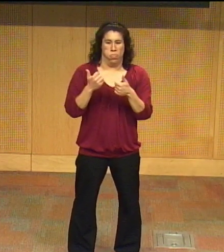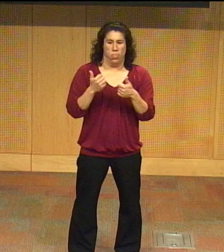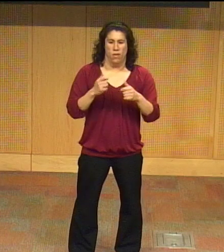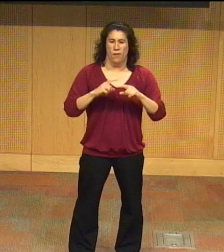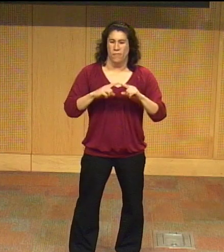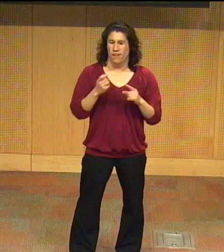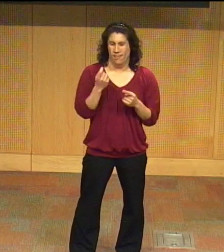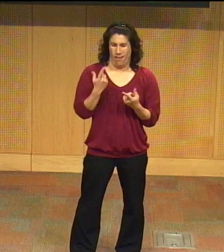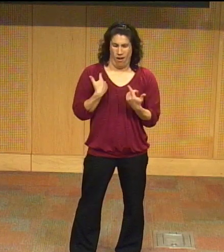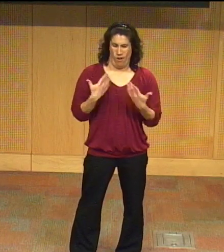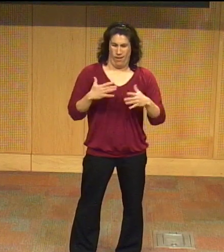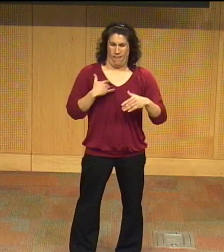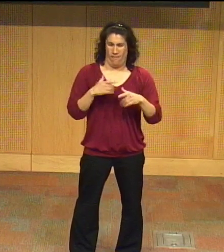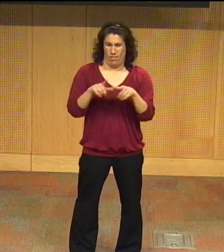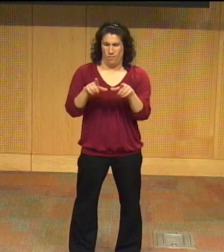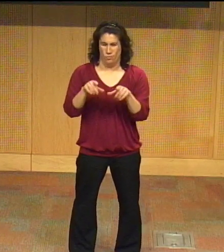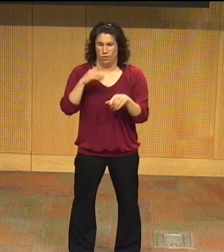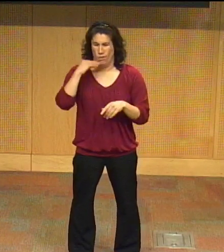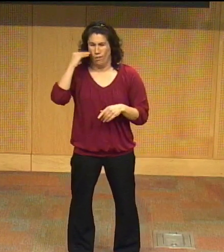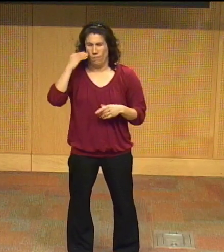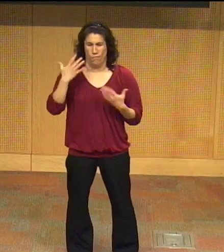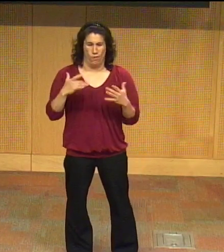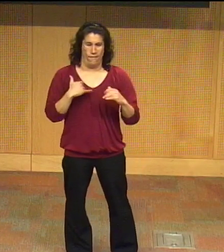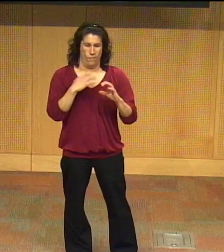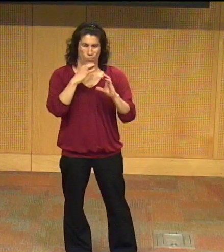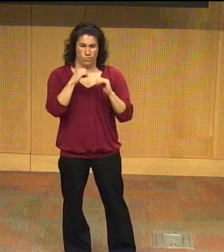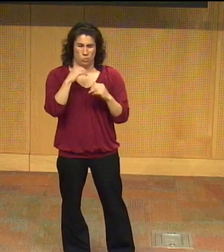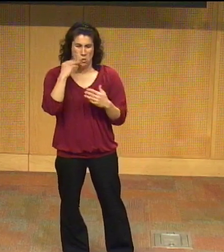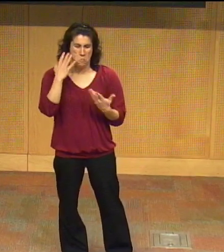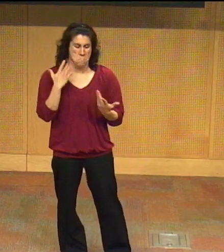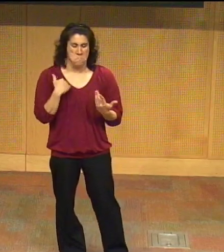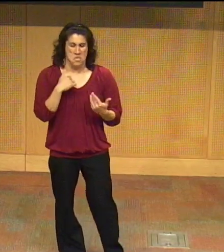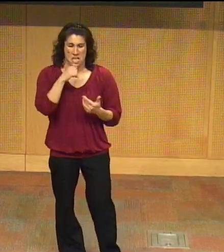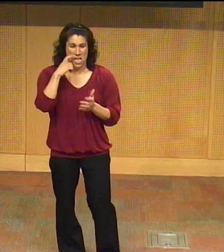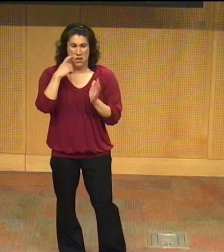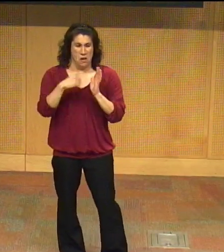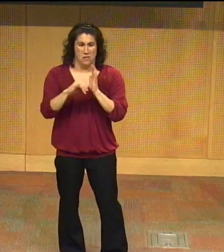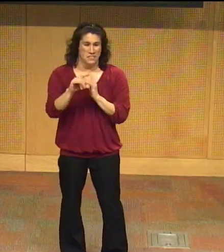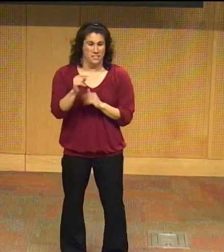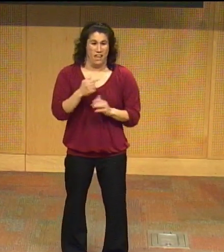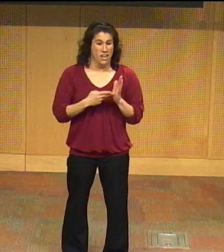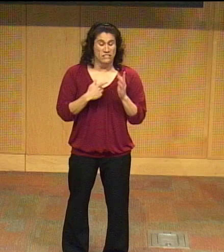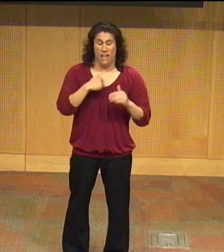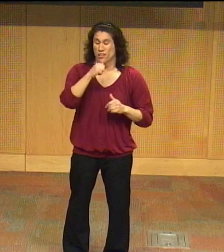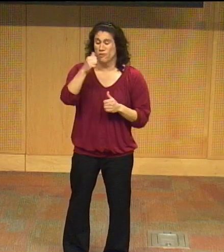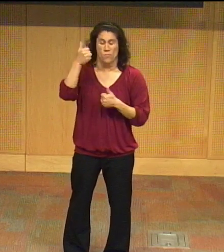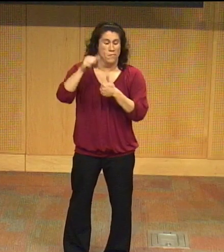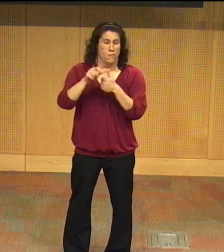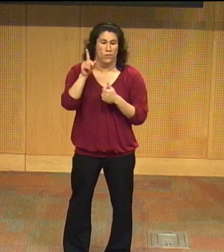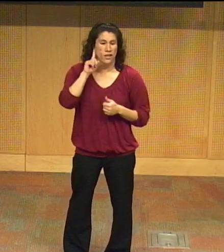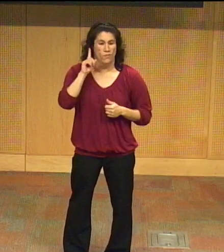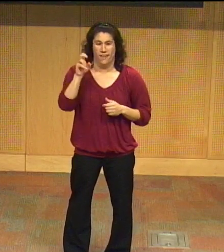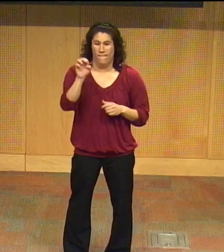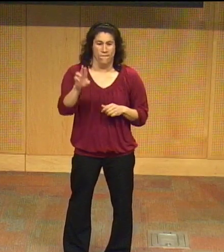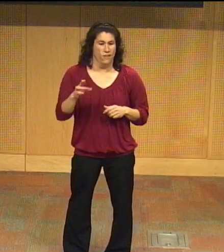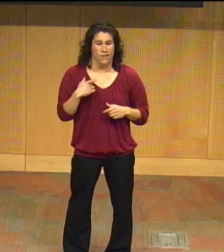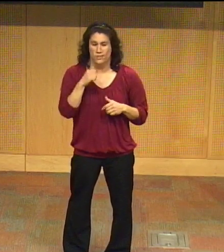but slowly my hearing degraded over time. I had already had language at home, though. I could communicate with my parents. So for me, I